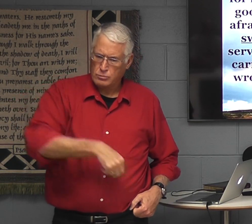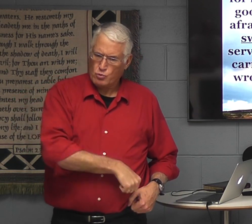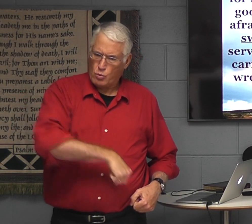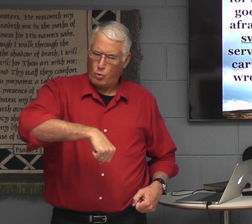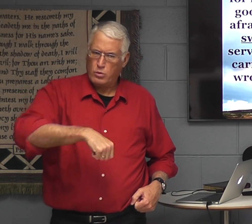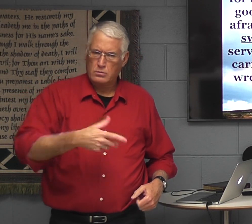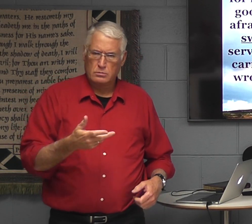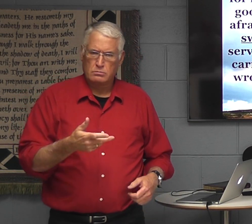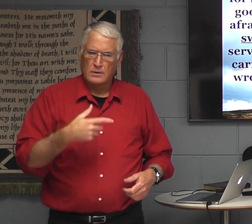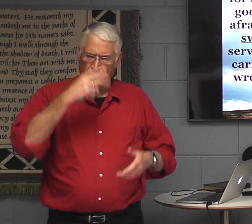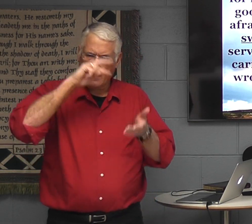has a purpose.